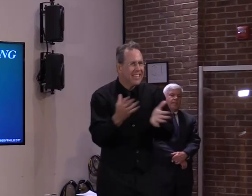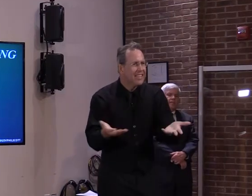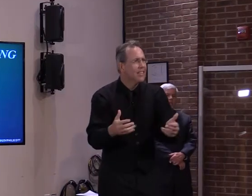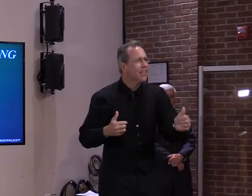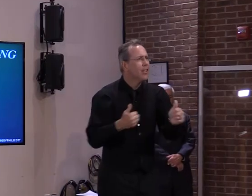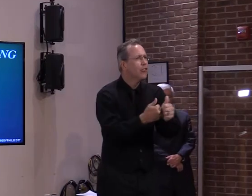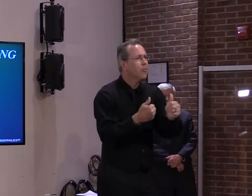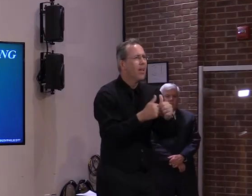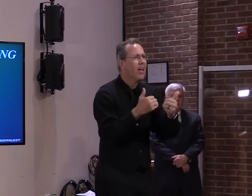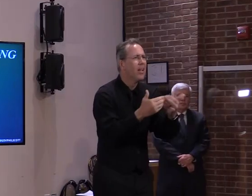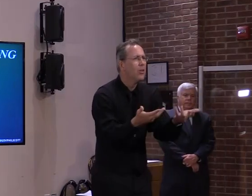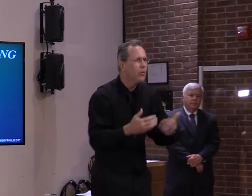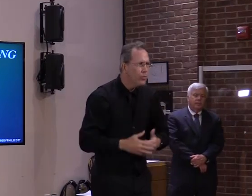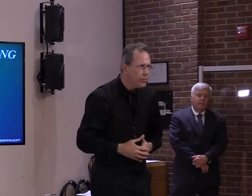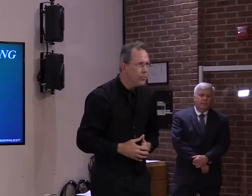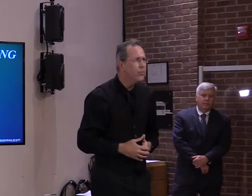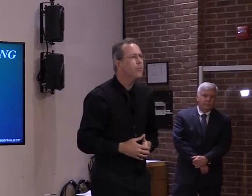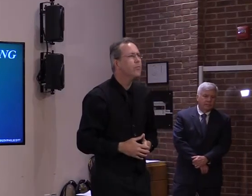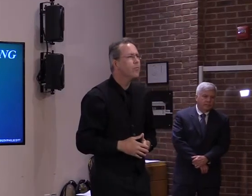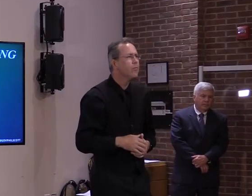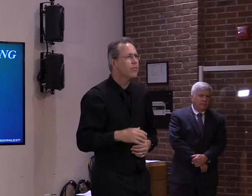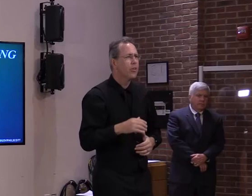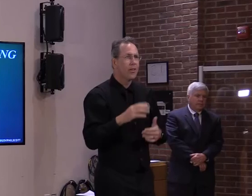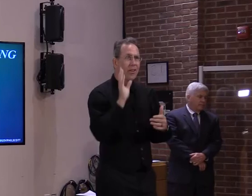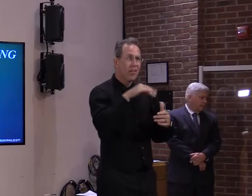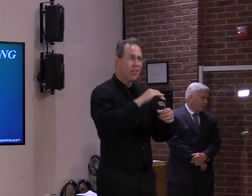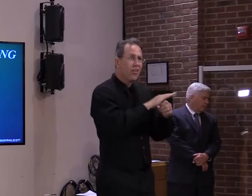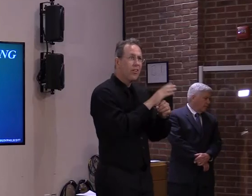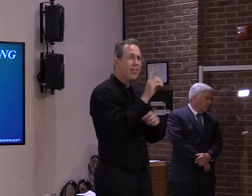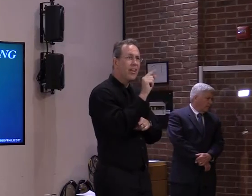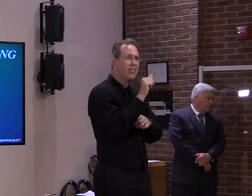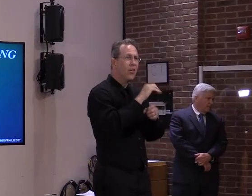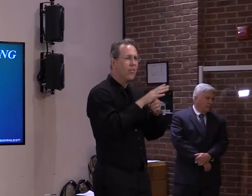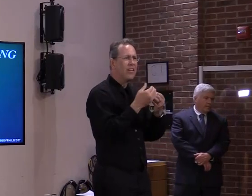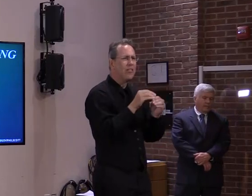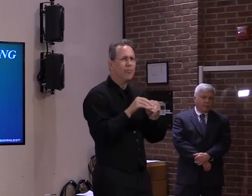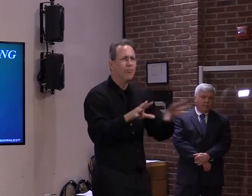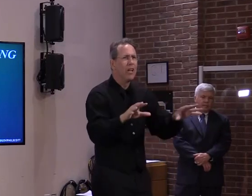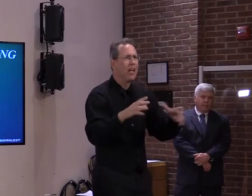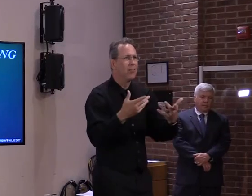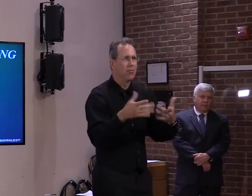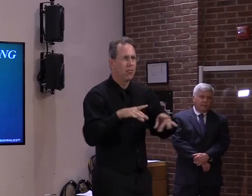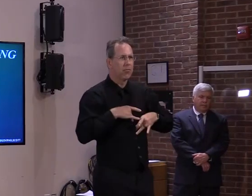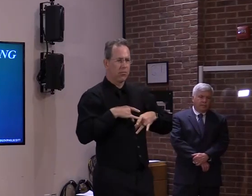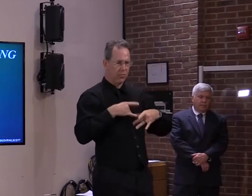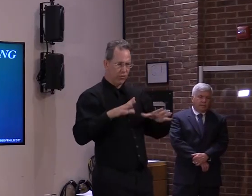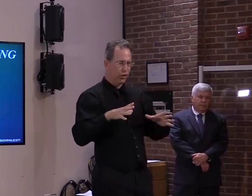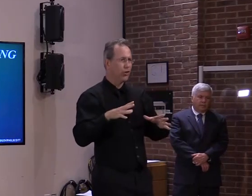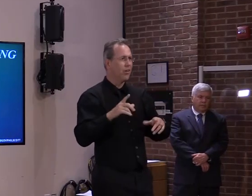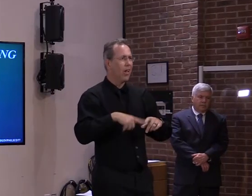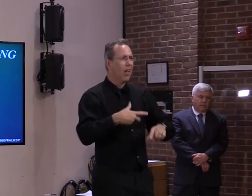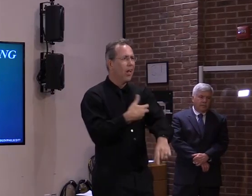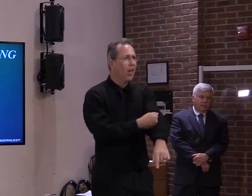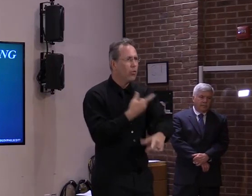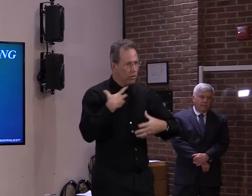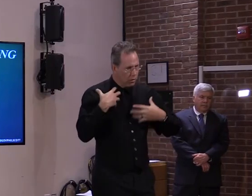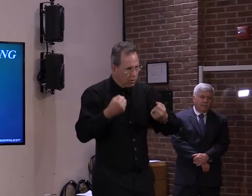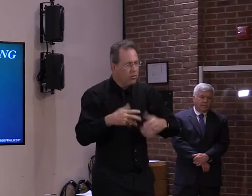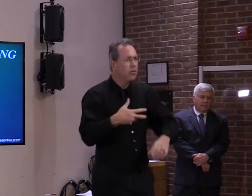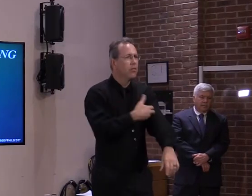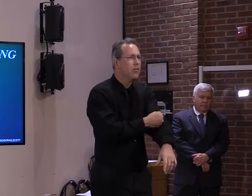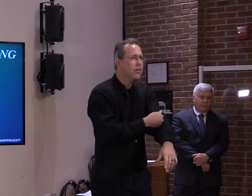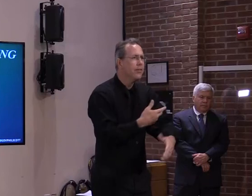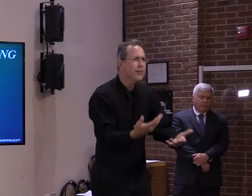with regard to transmission of virus, a lot of these mitigation measures, like masks, we may be able to